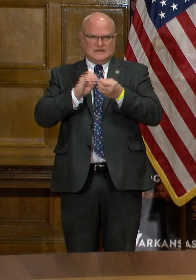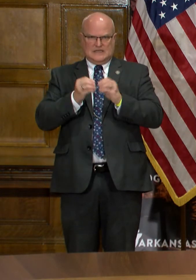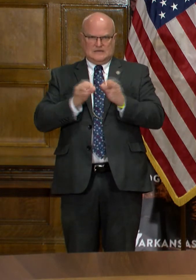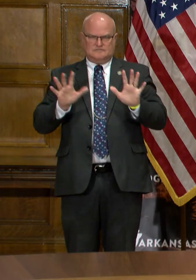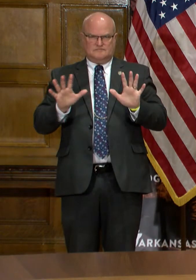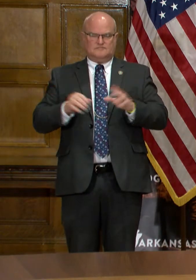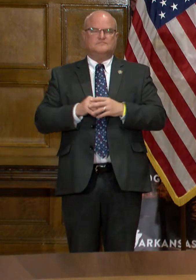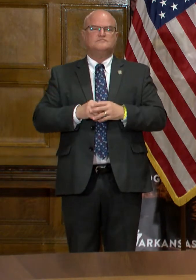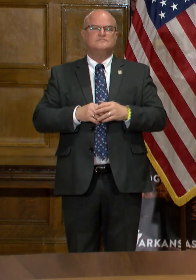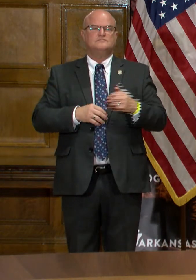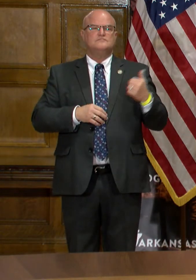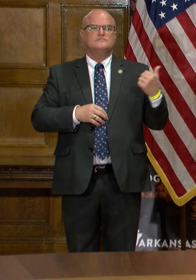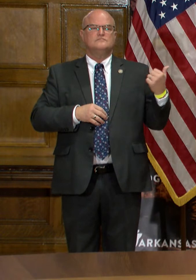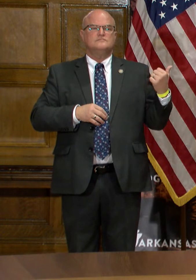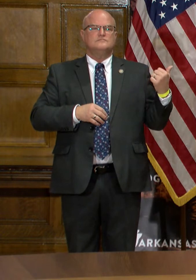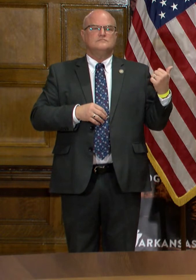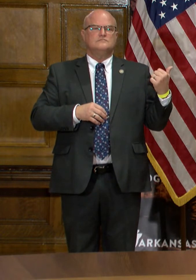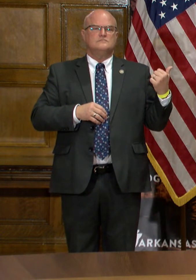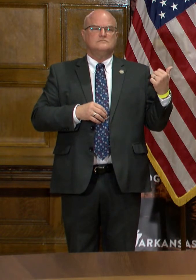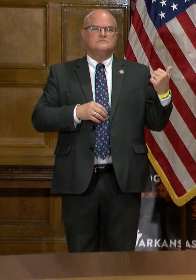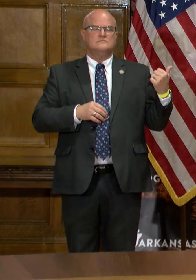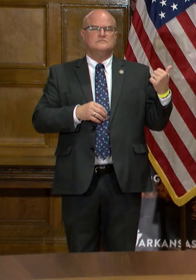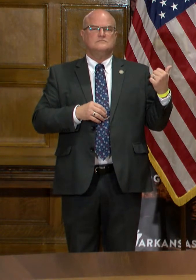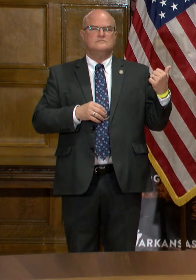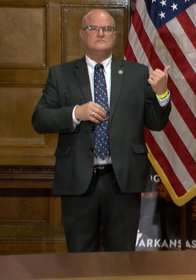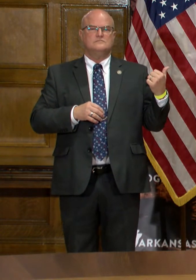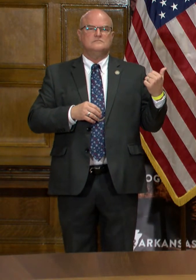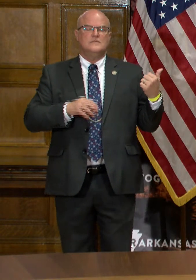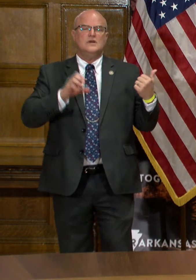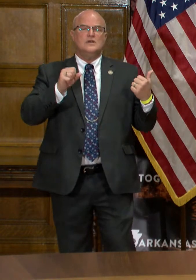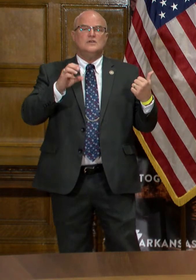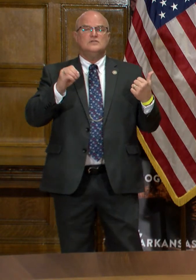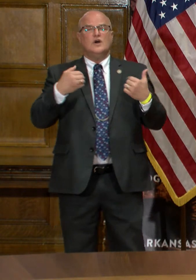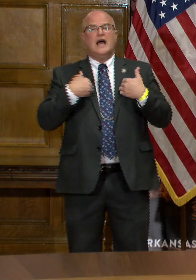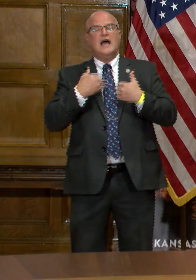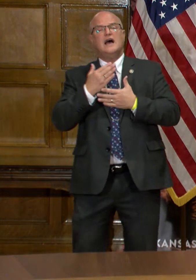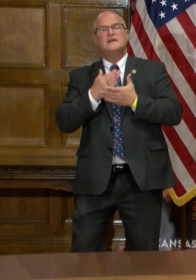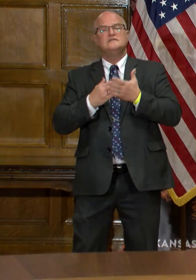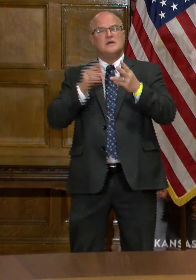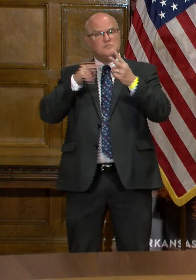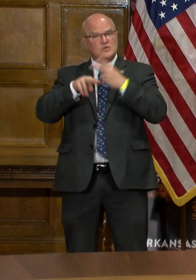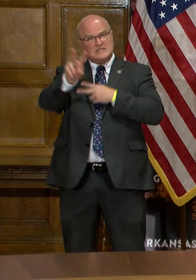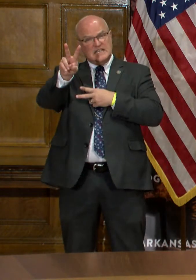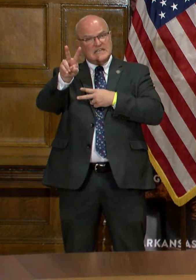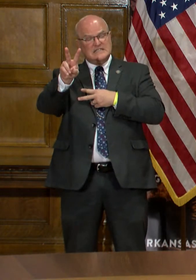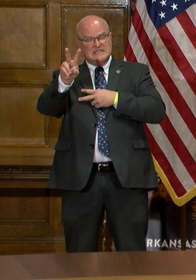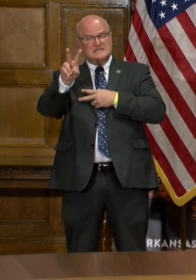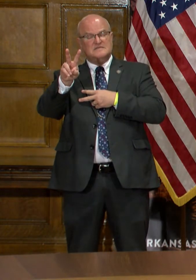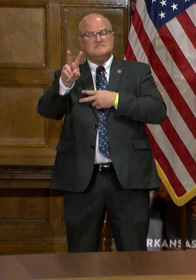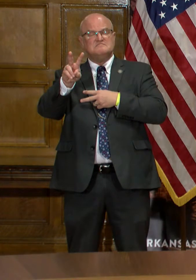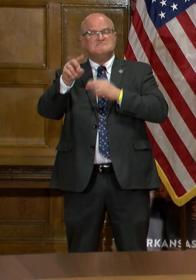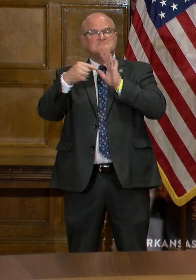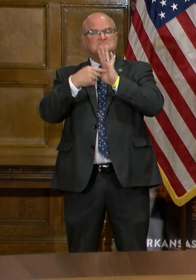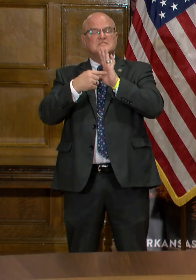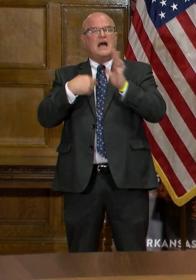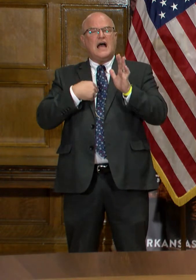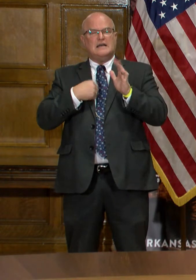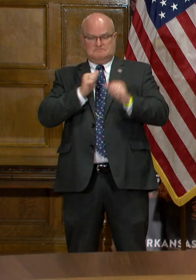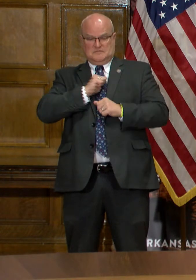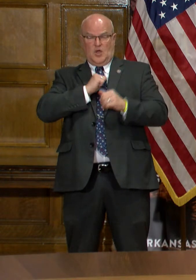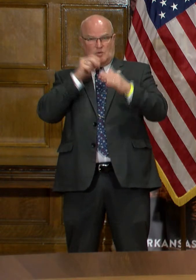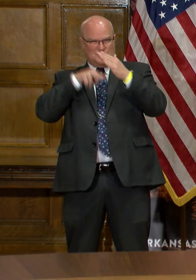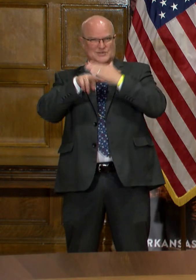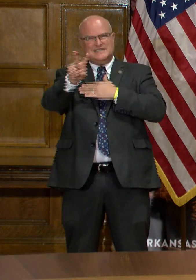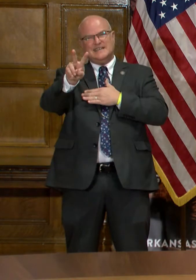specifics on it, sir. Yeah. And so there is some predictive modeling. I did my own